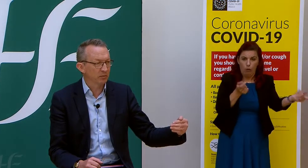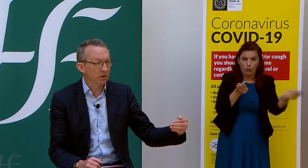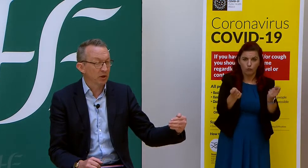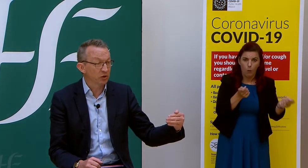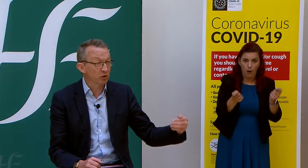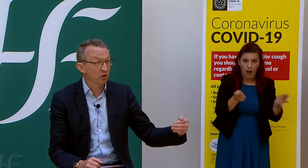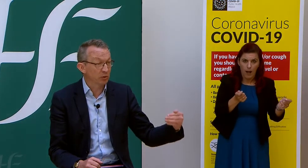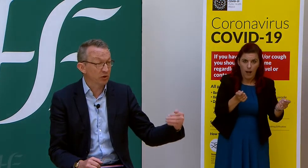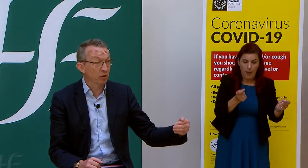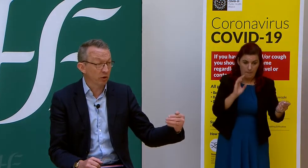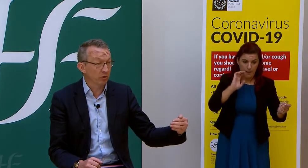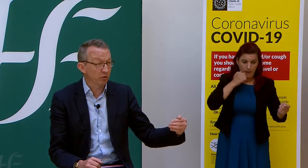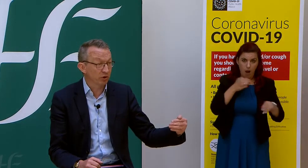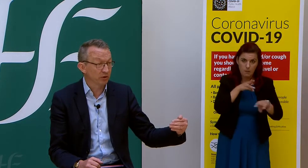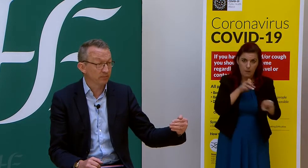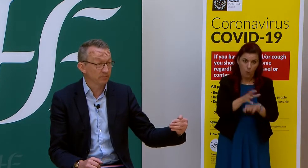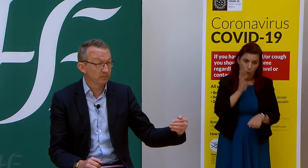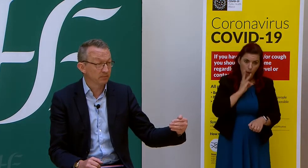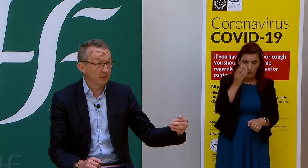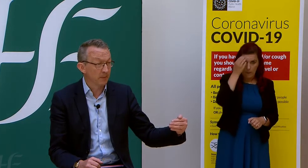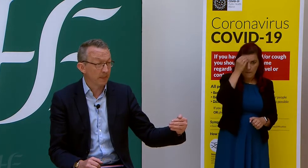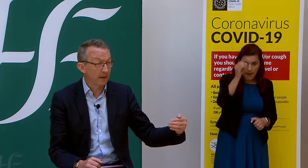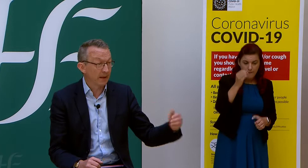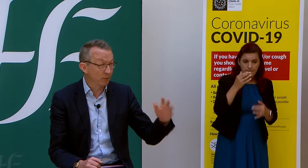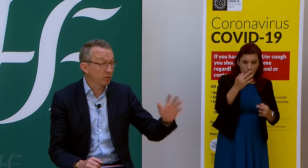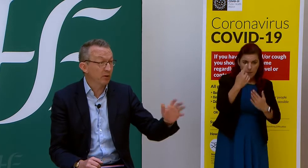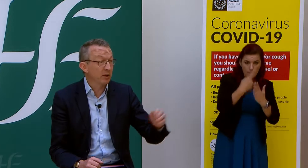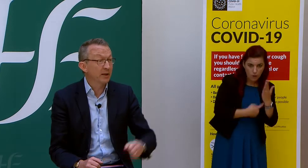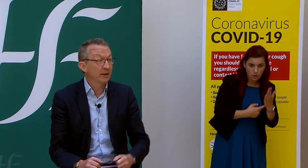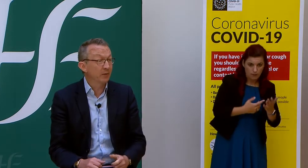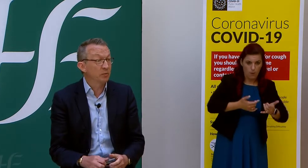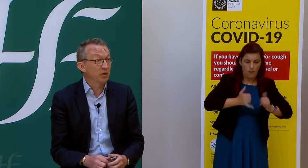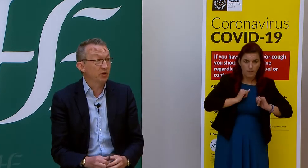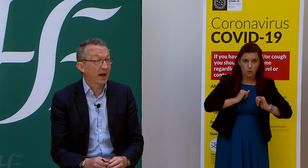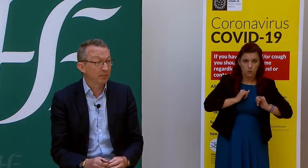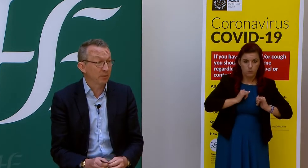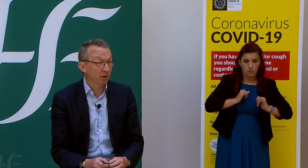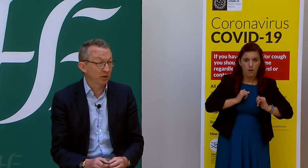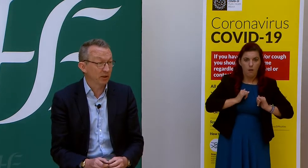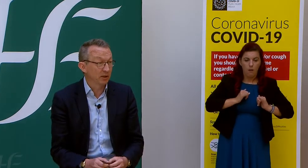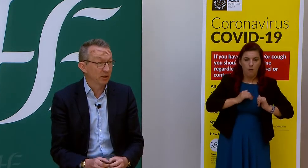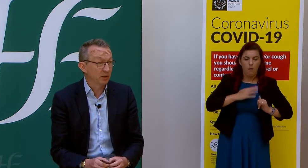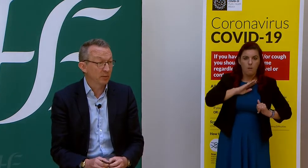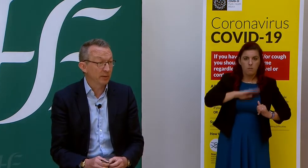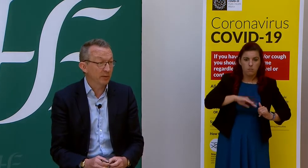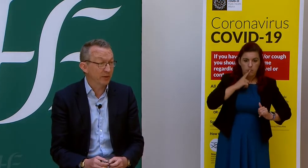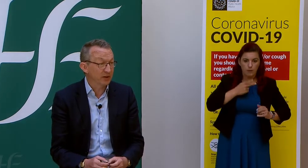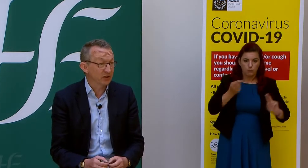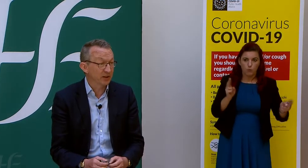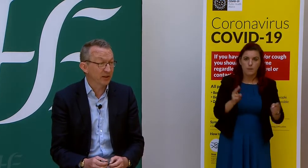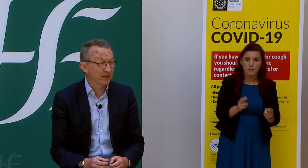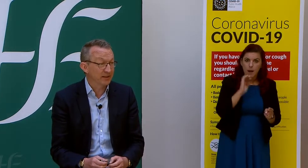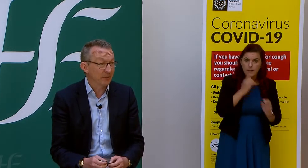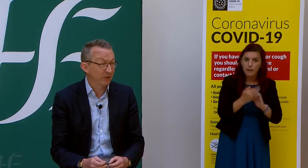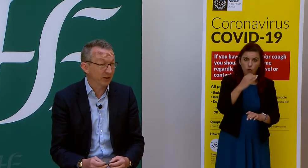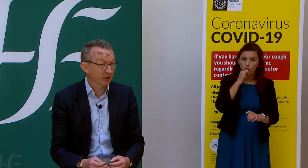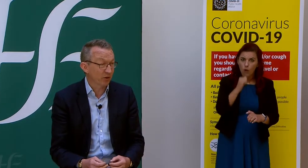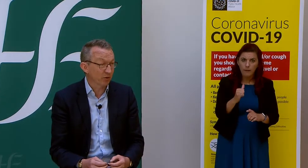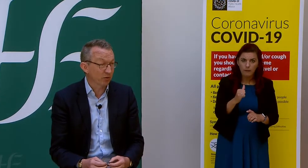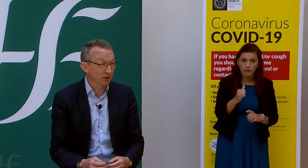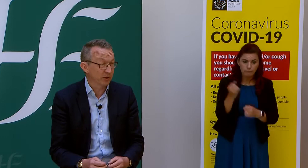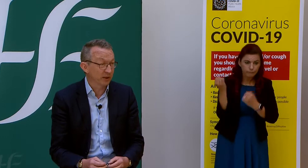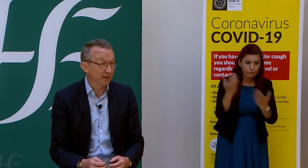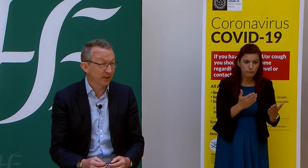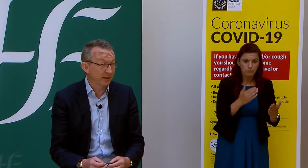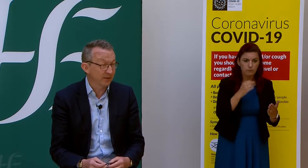hospital system, such as we saw in other countries. And I have no doubt that if those measures hadn't been brought in, we would have faced the same fate as